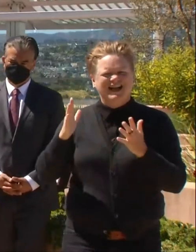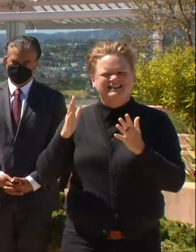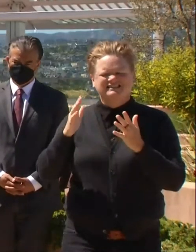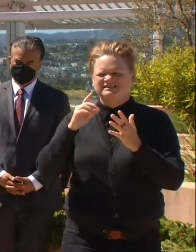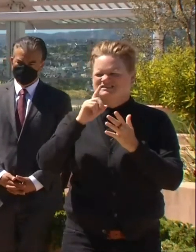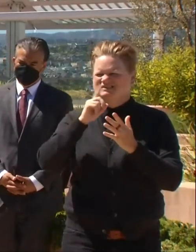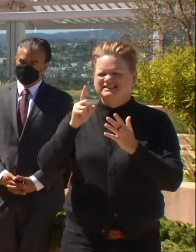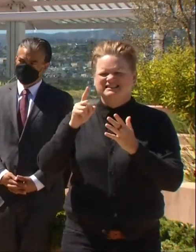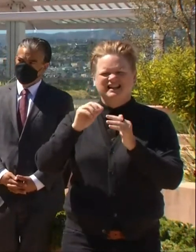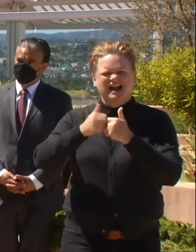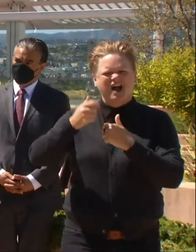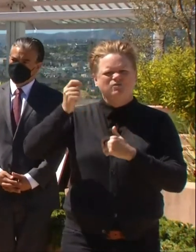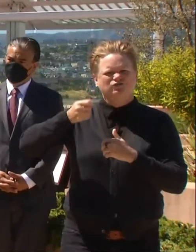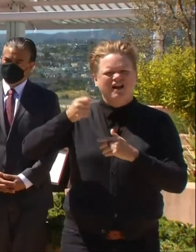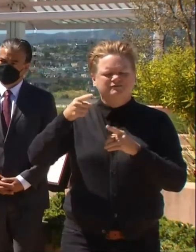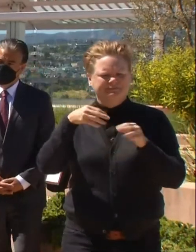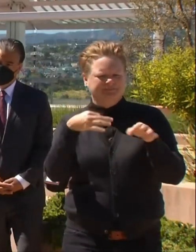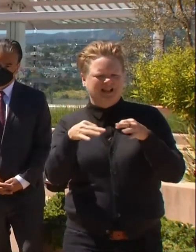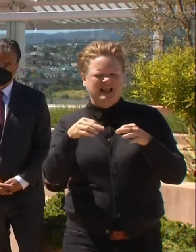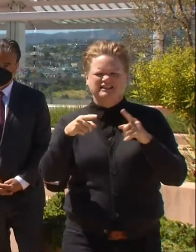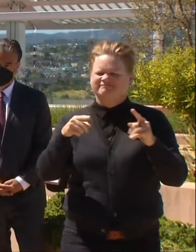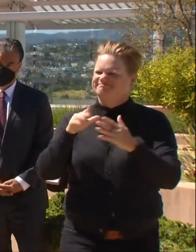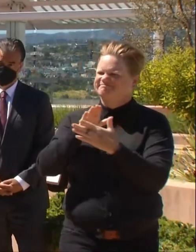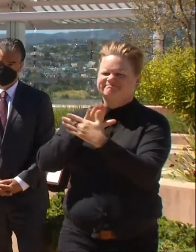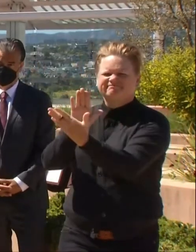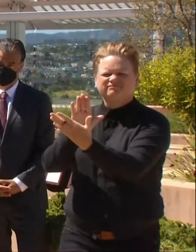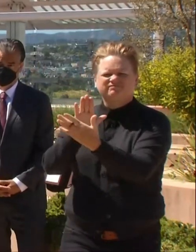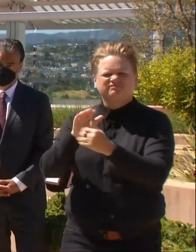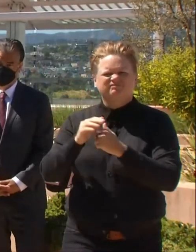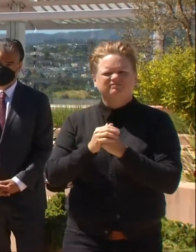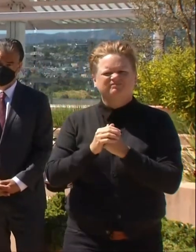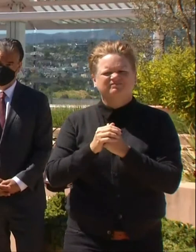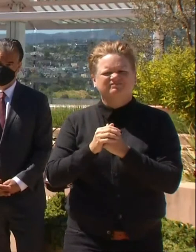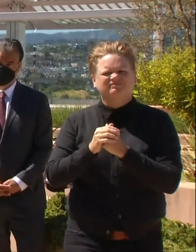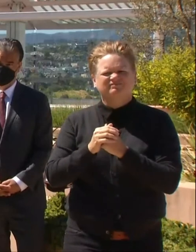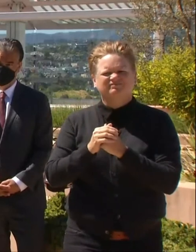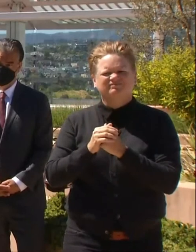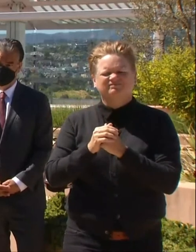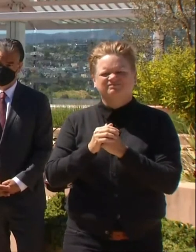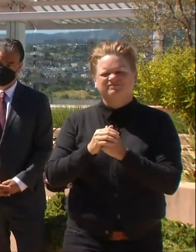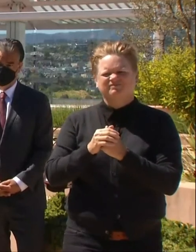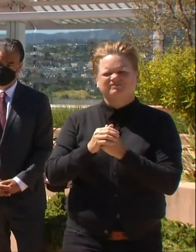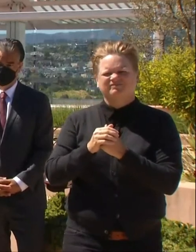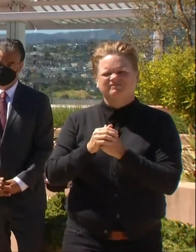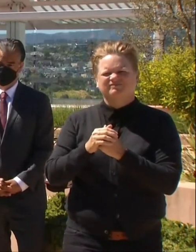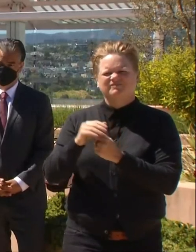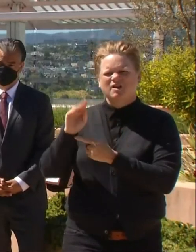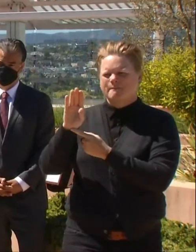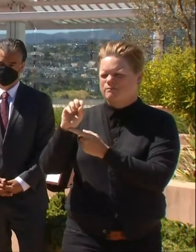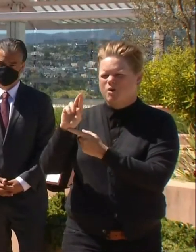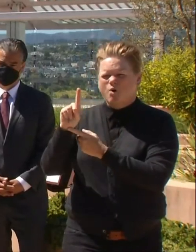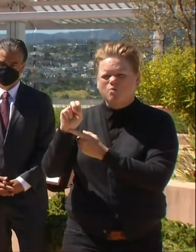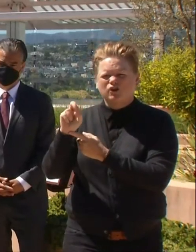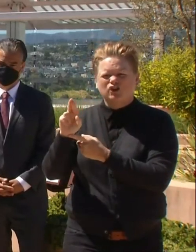Is it Aurora? Is it Boulder? Is it Sandy Hook? Is it Parkland?